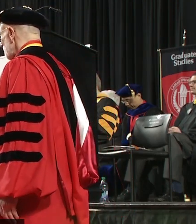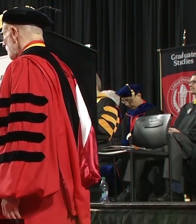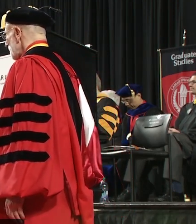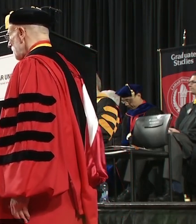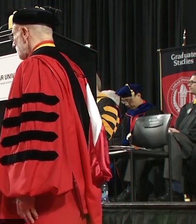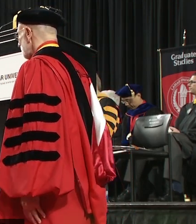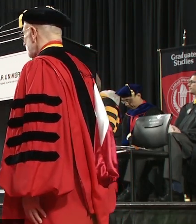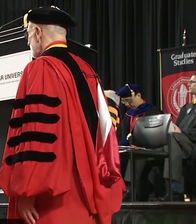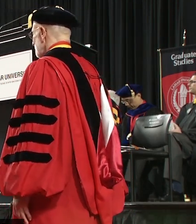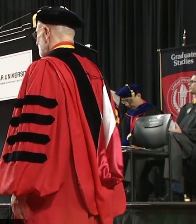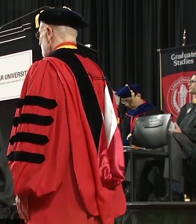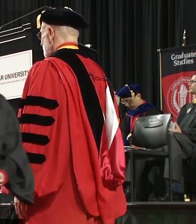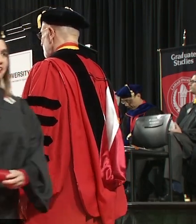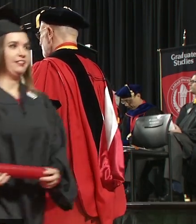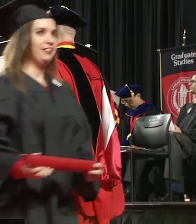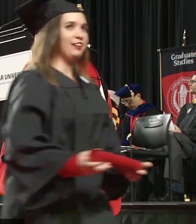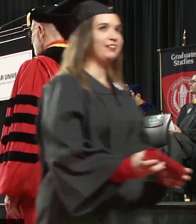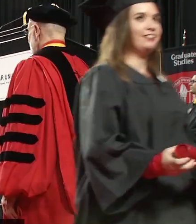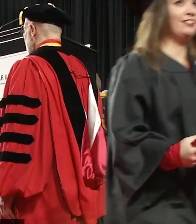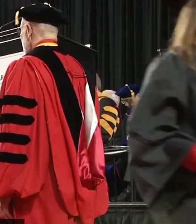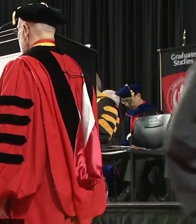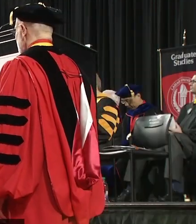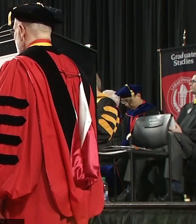Nathaniel Jones.